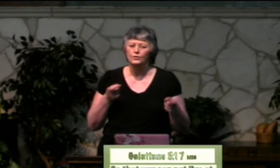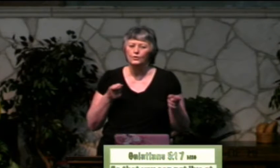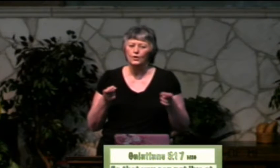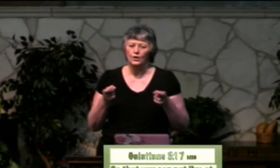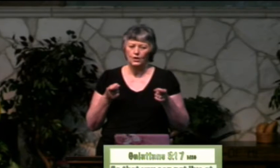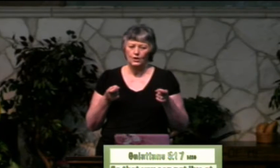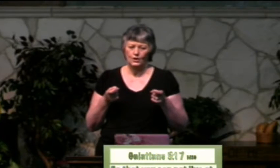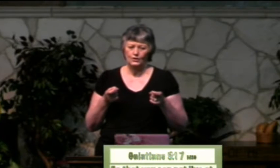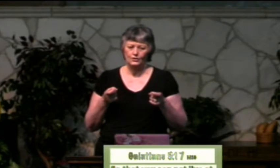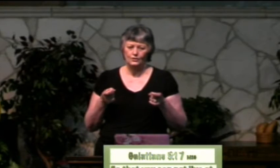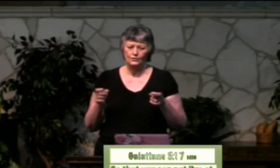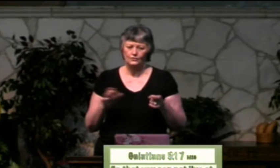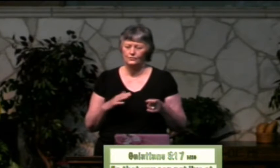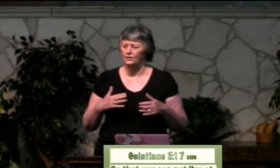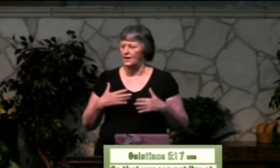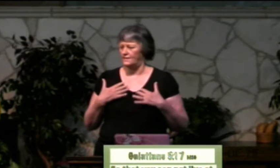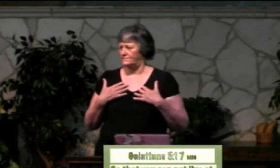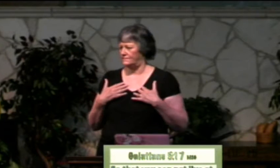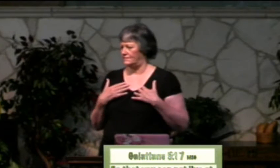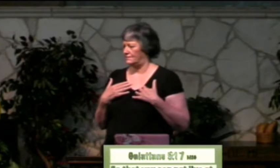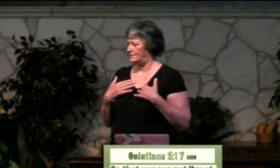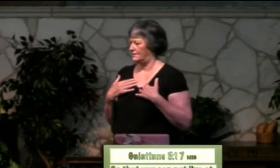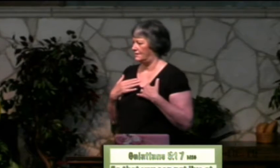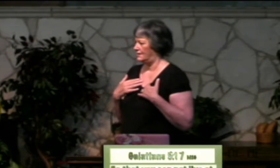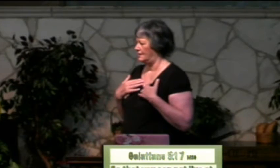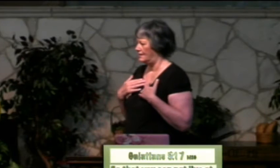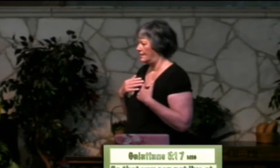rule your life.